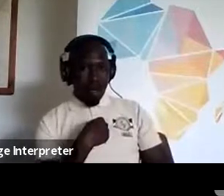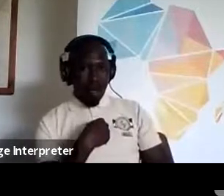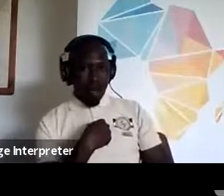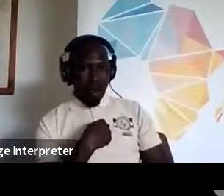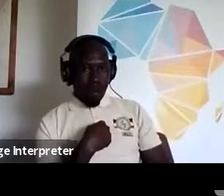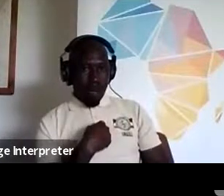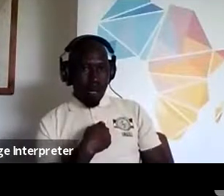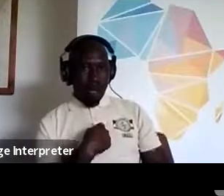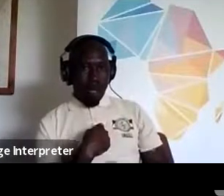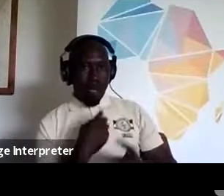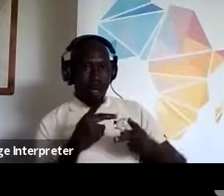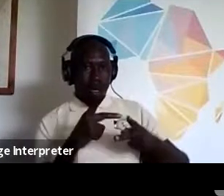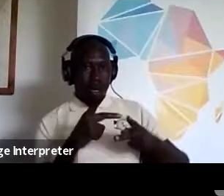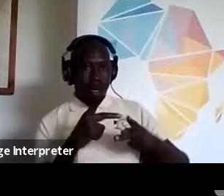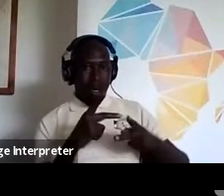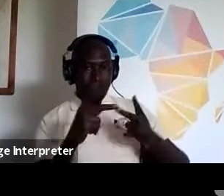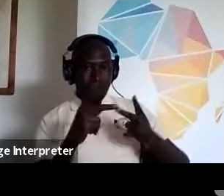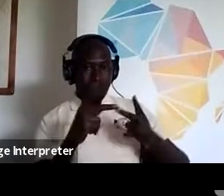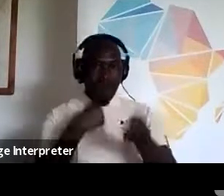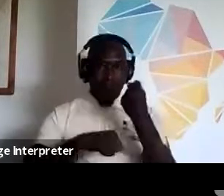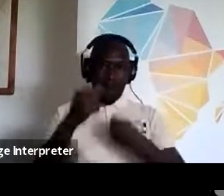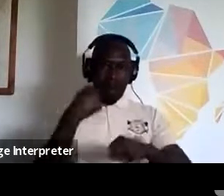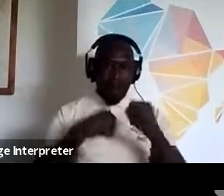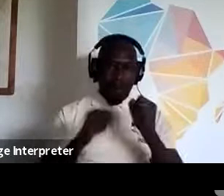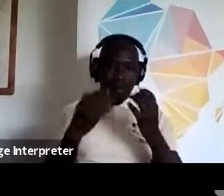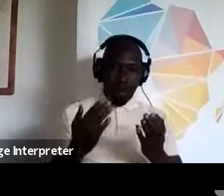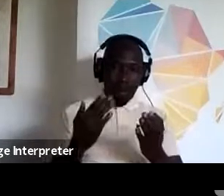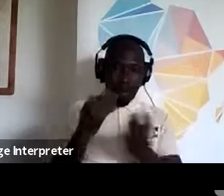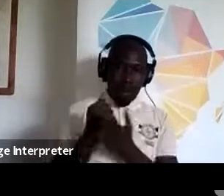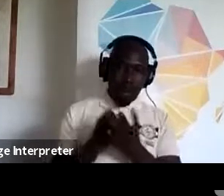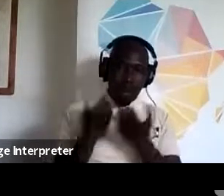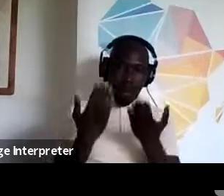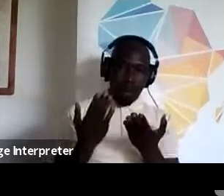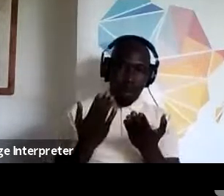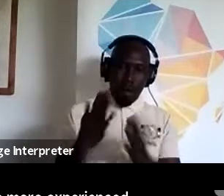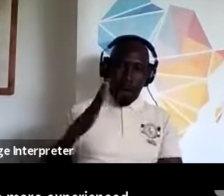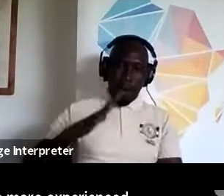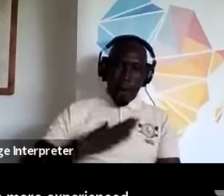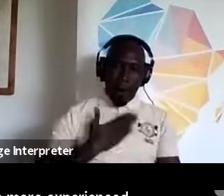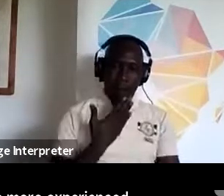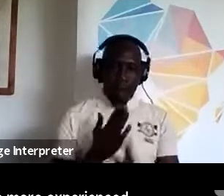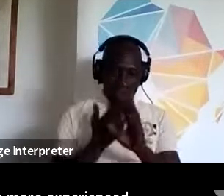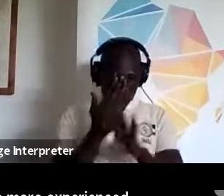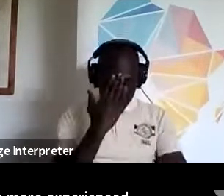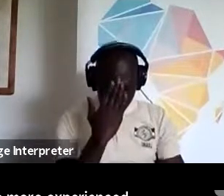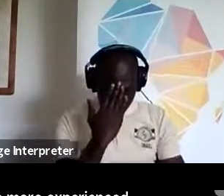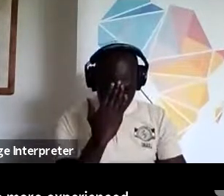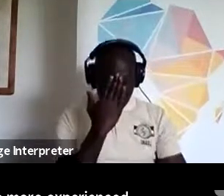activism because she's more experienced than I am. My humble request